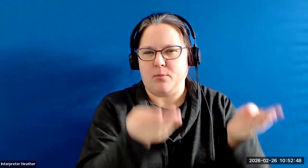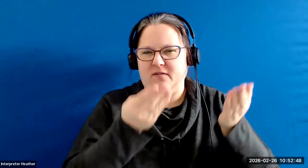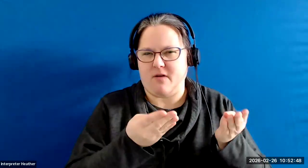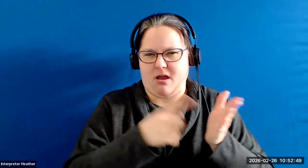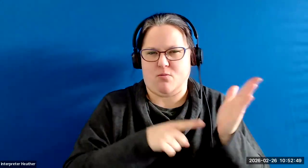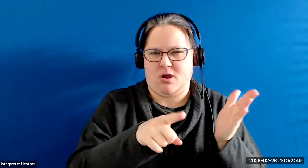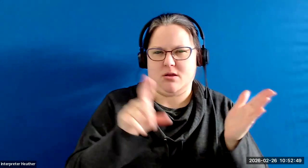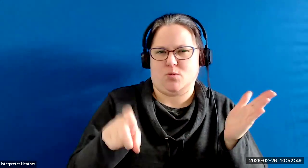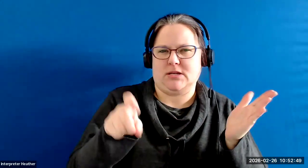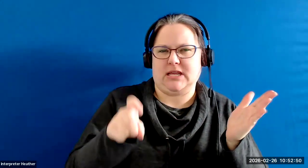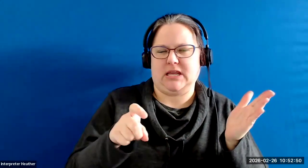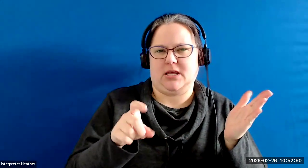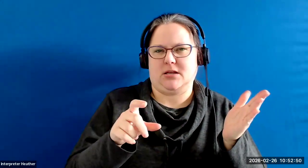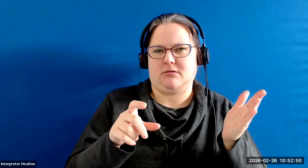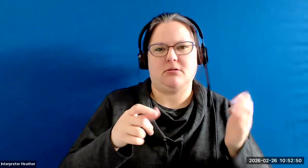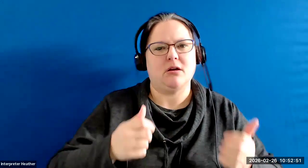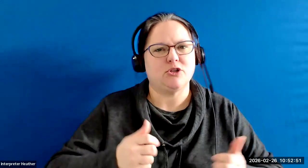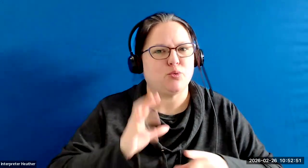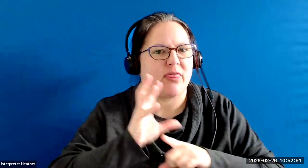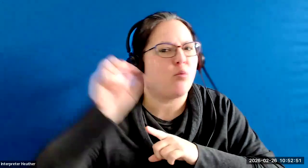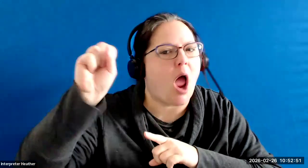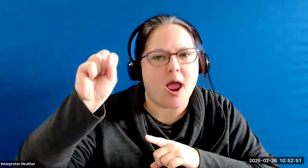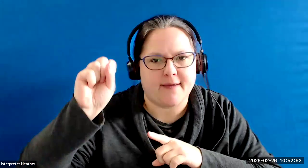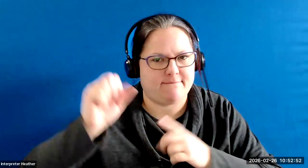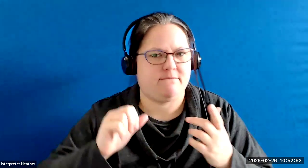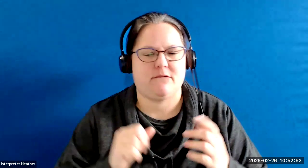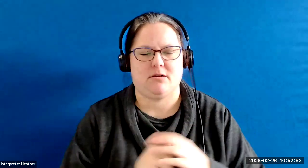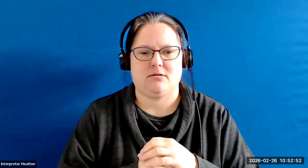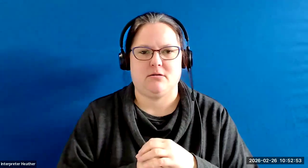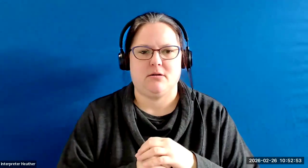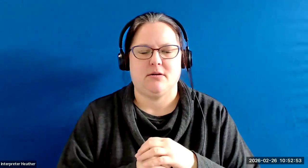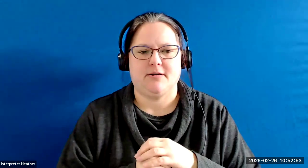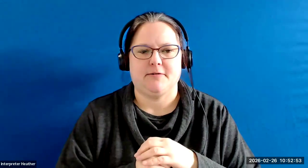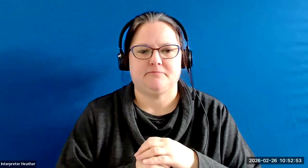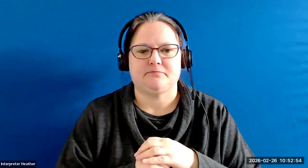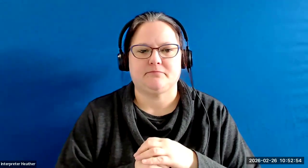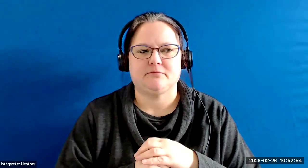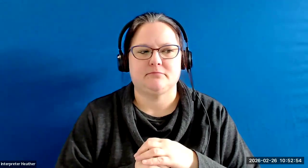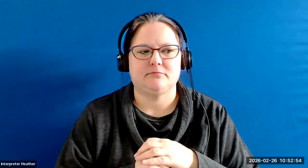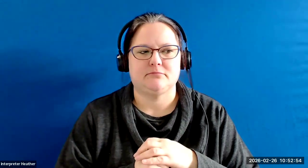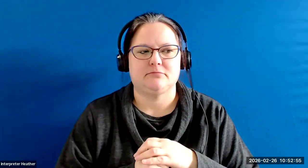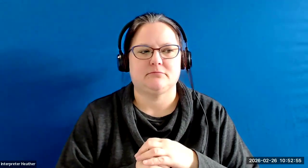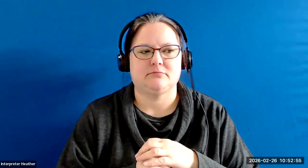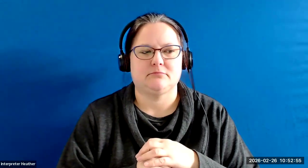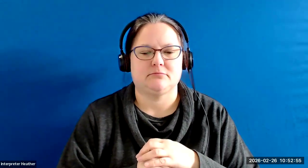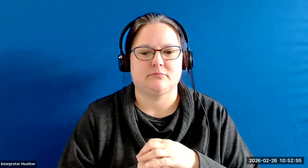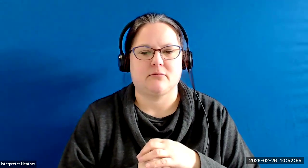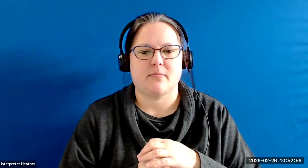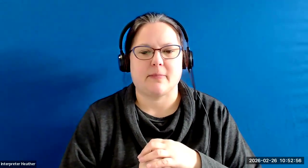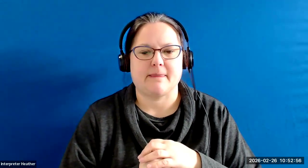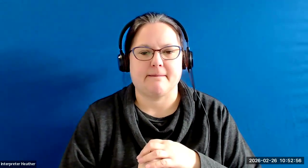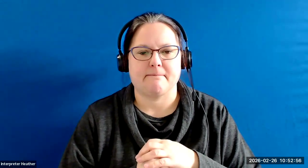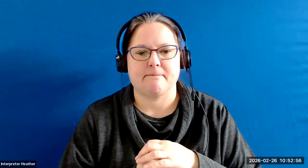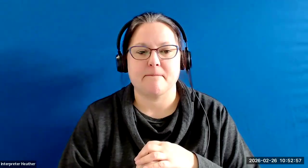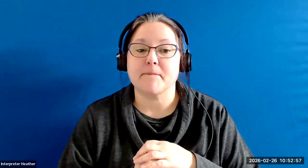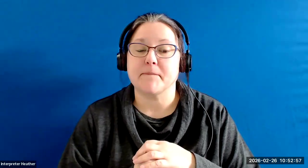to live thriving lives and existences. Um, and I did want to bring in